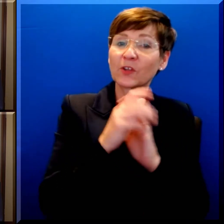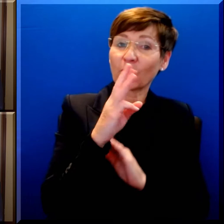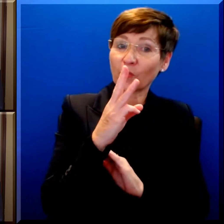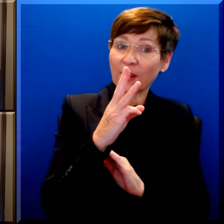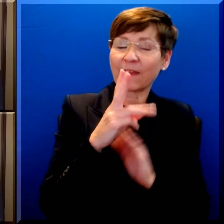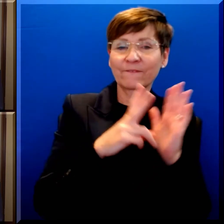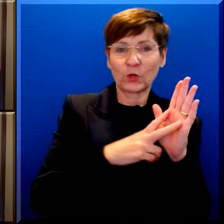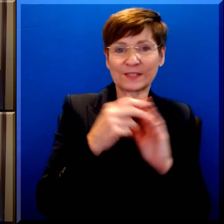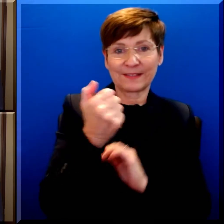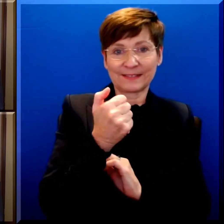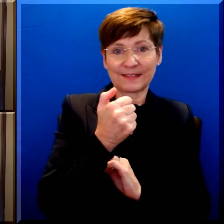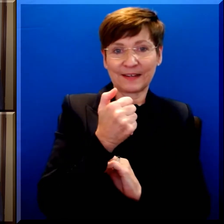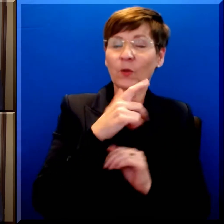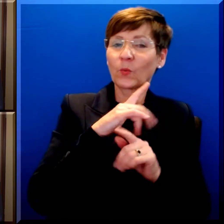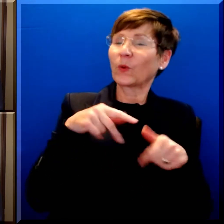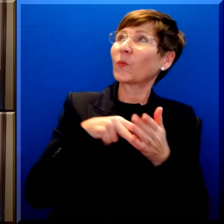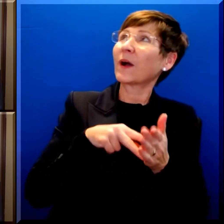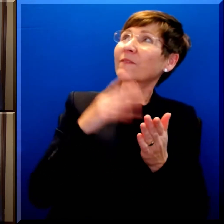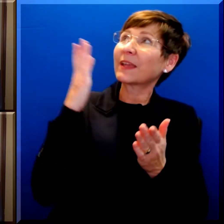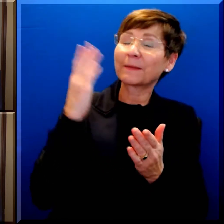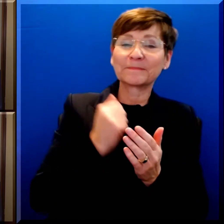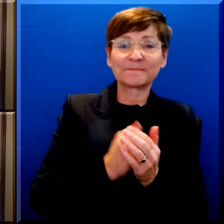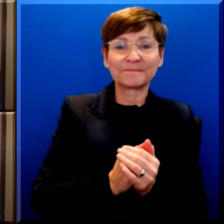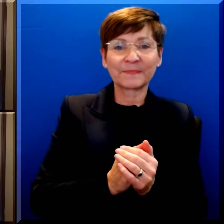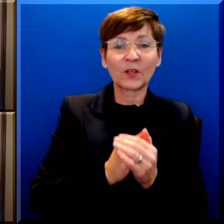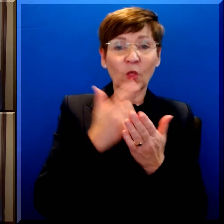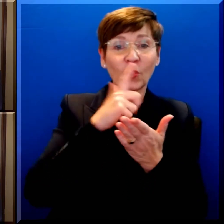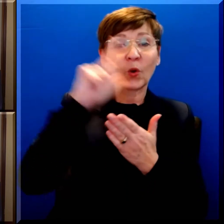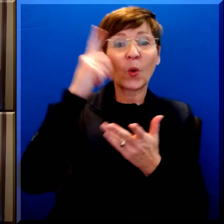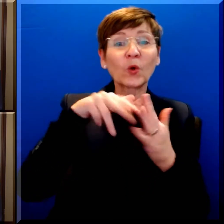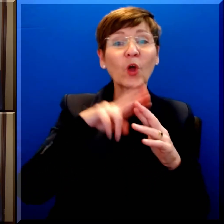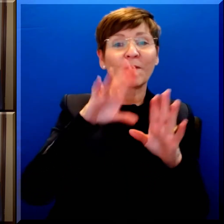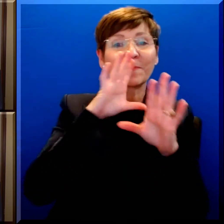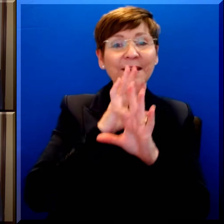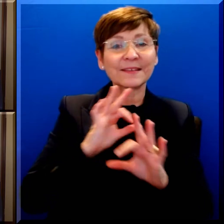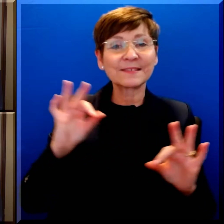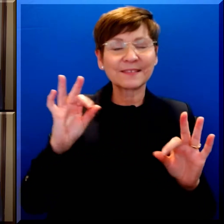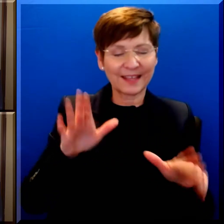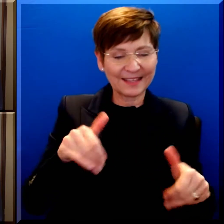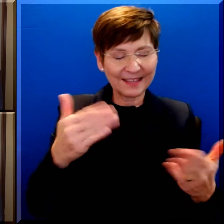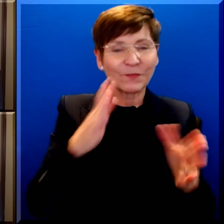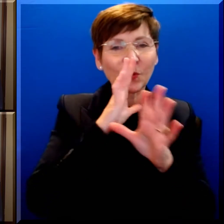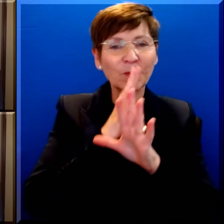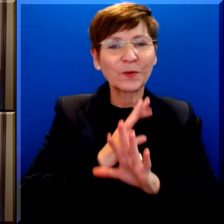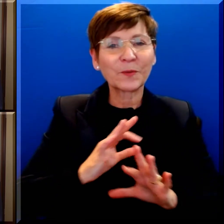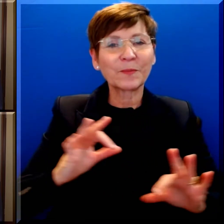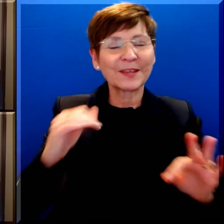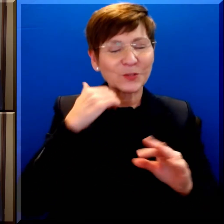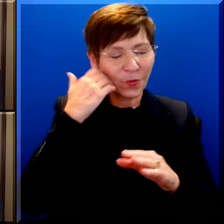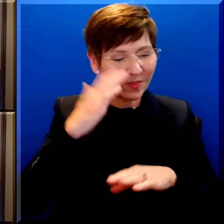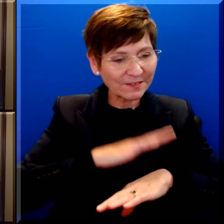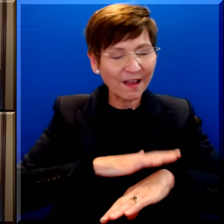Now may the Lord of peace give you his peace from all times and in every situation.